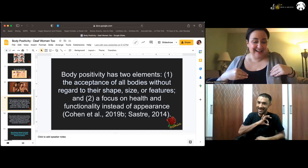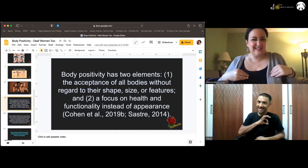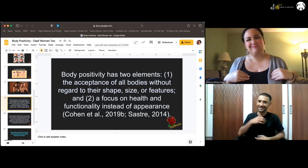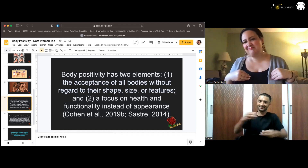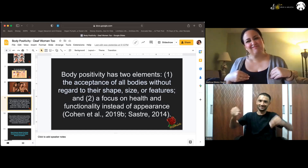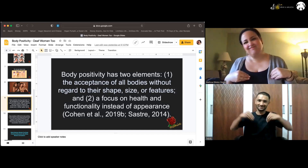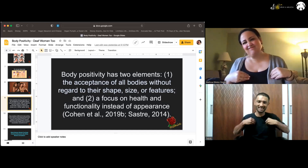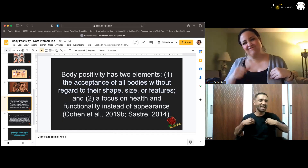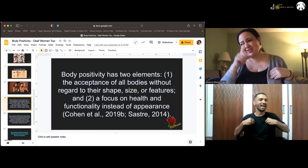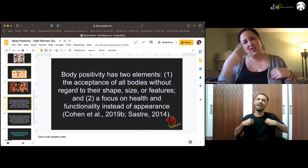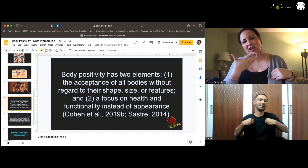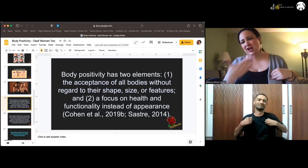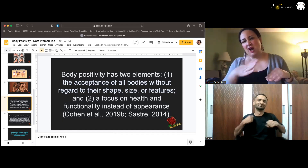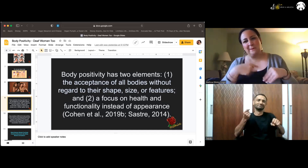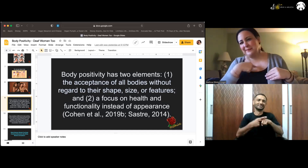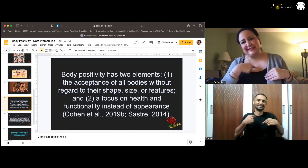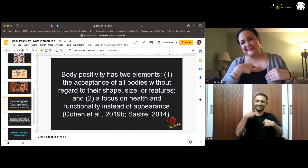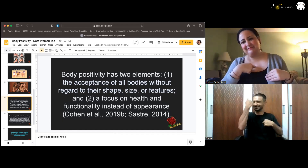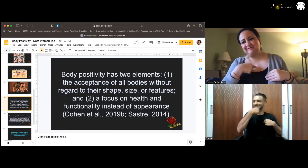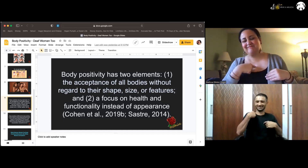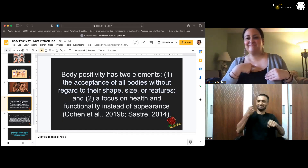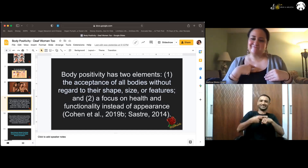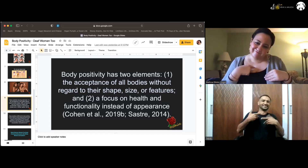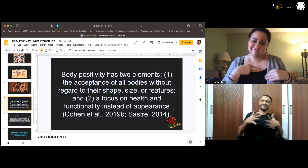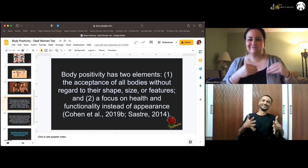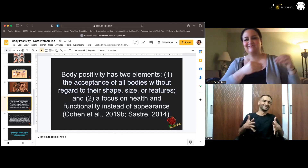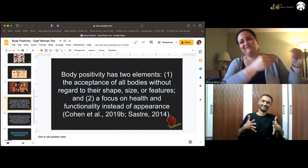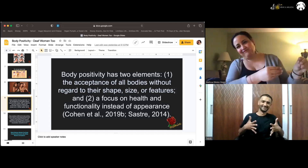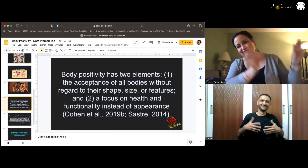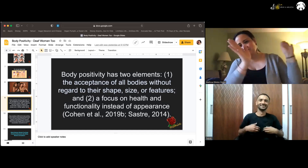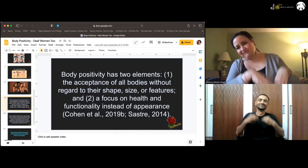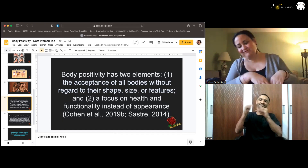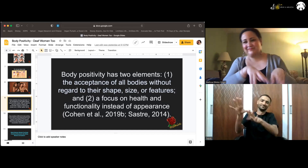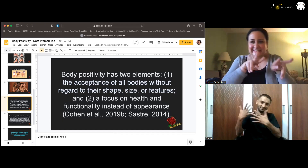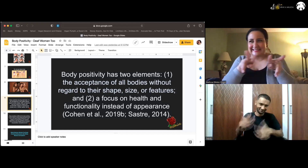know I love to wear some fashionable attires.